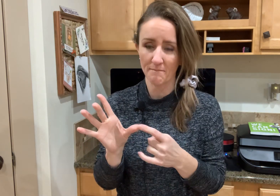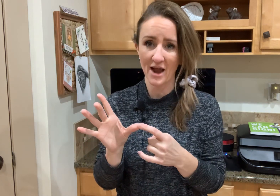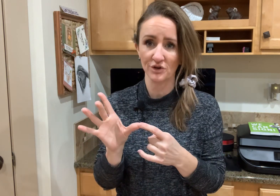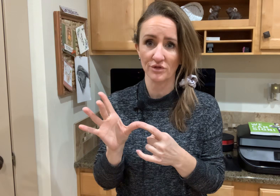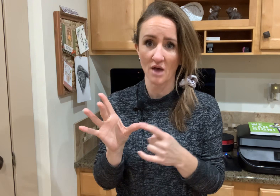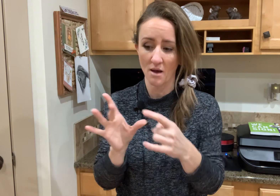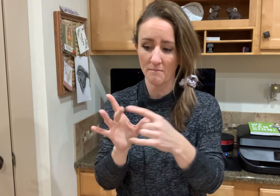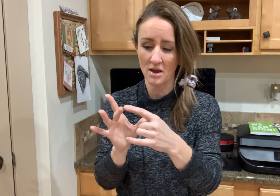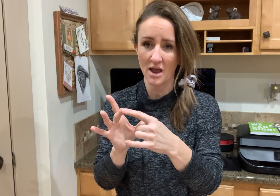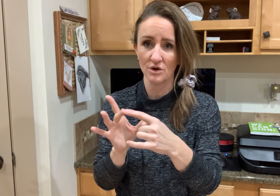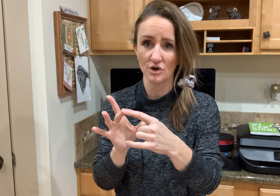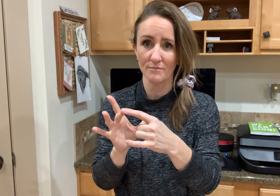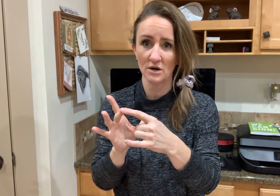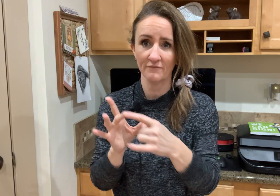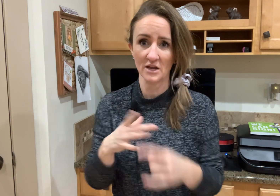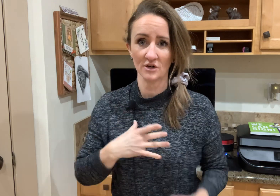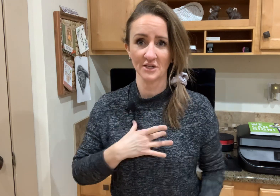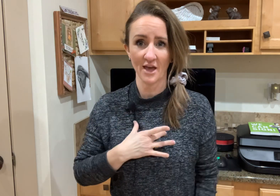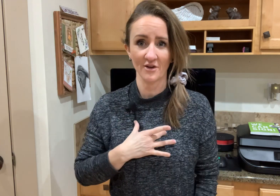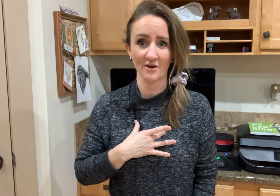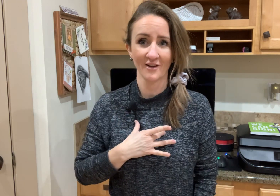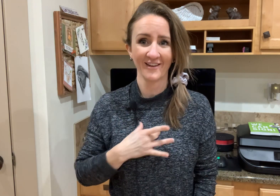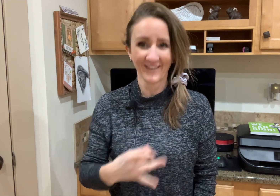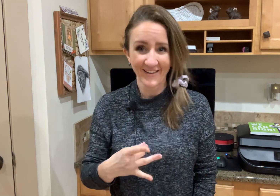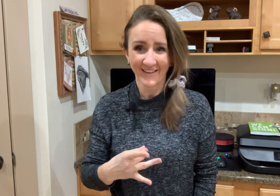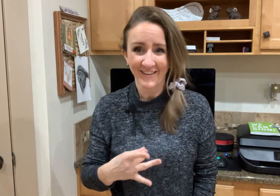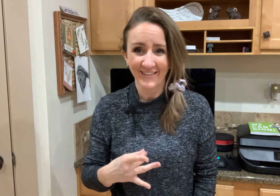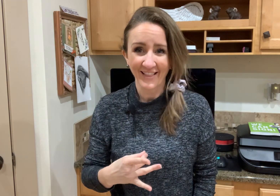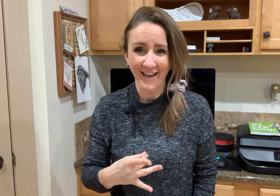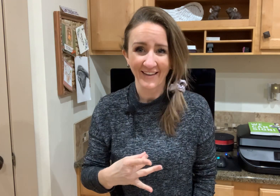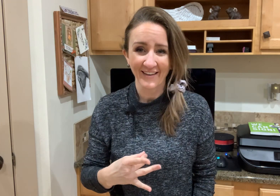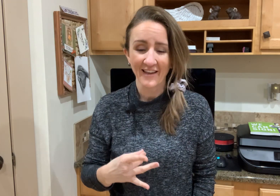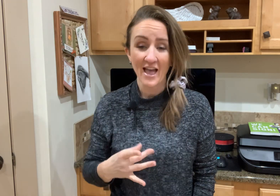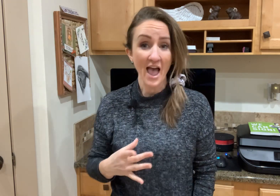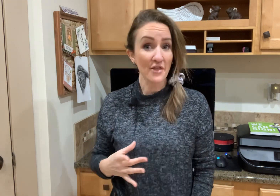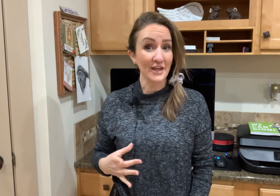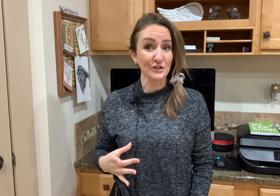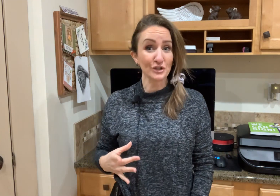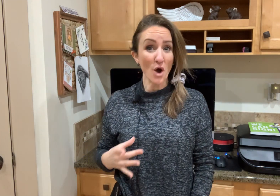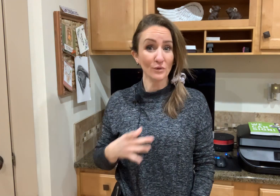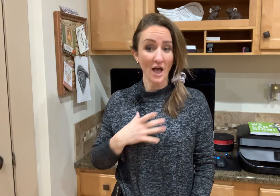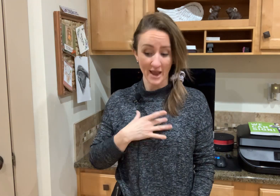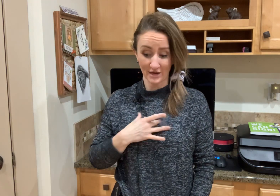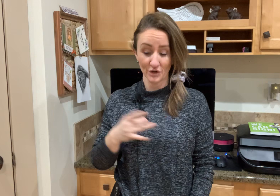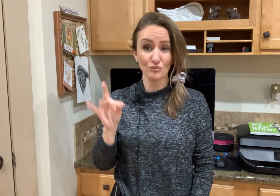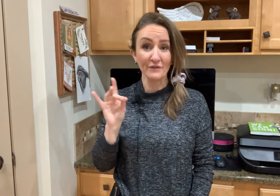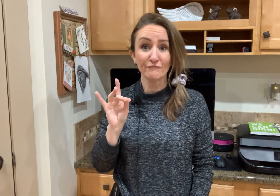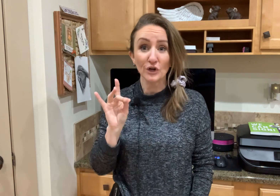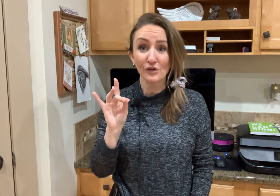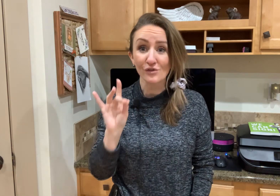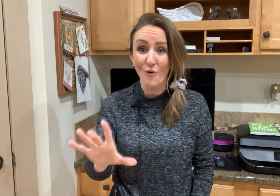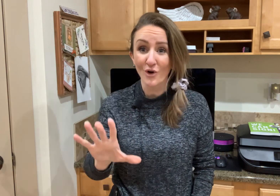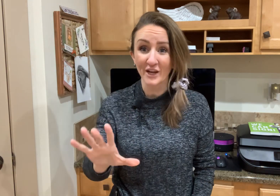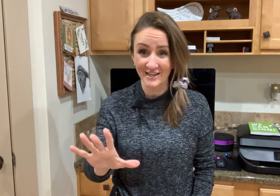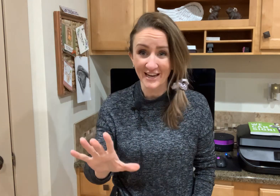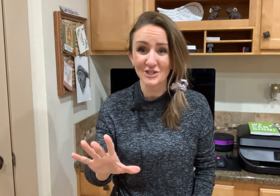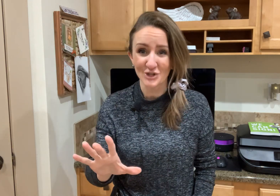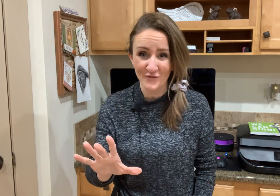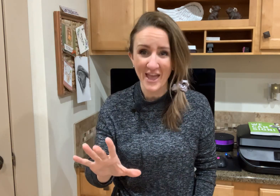your thumb and your middle finger together. Like. And then don't like, you reverse the orientation of the